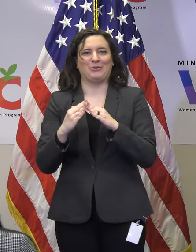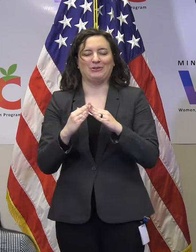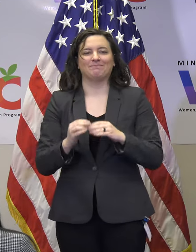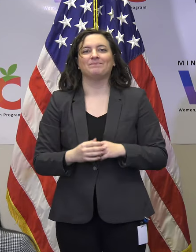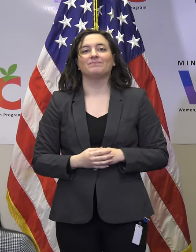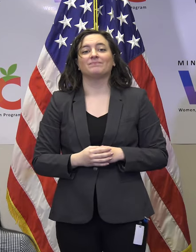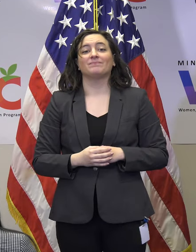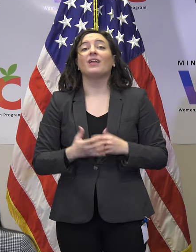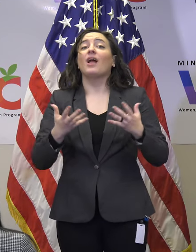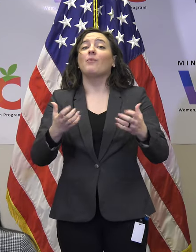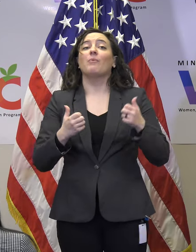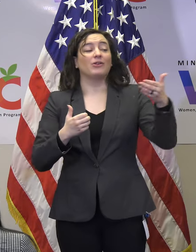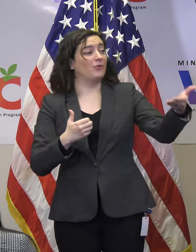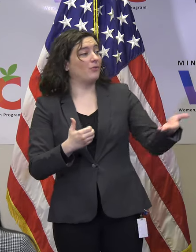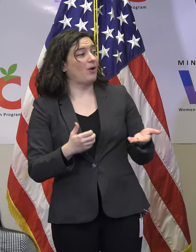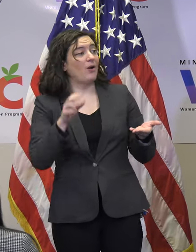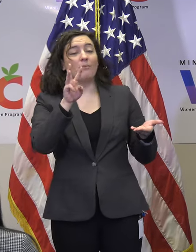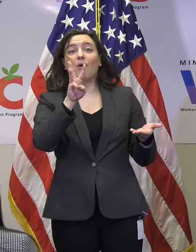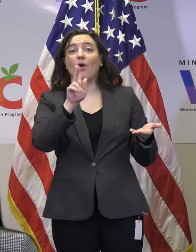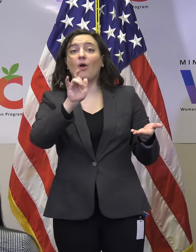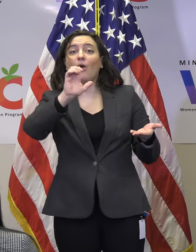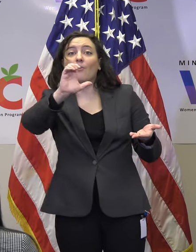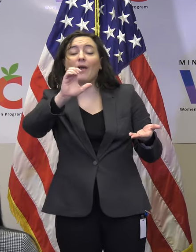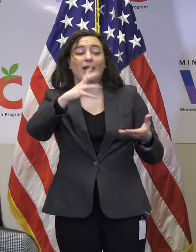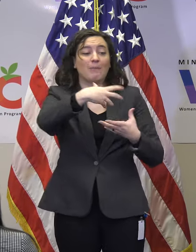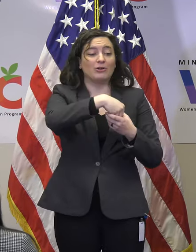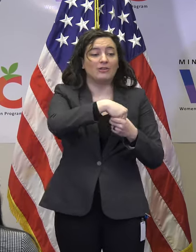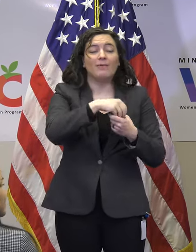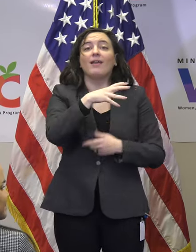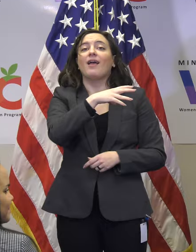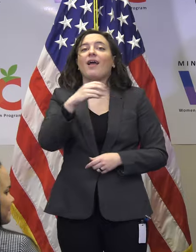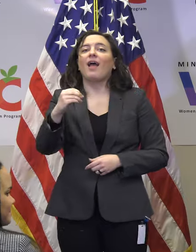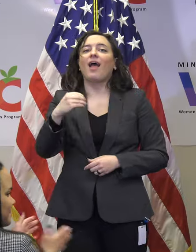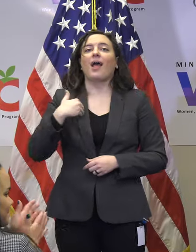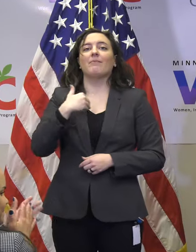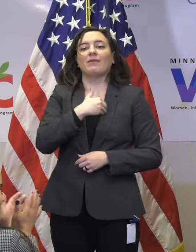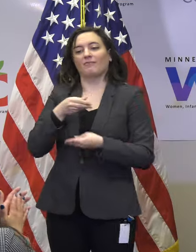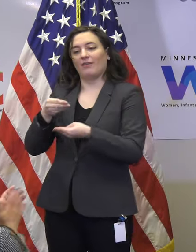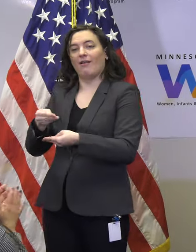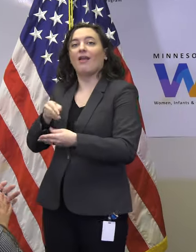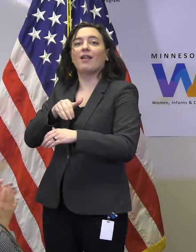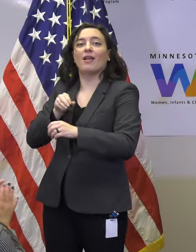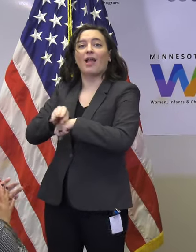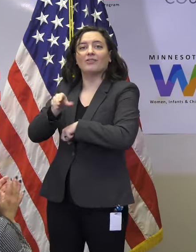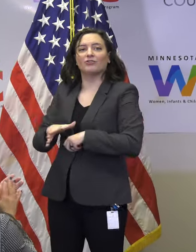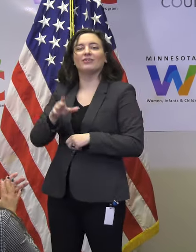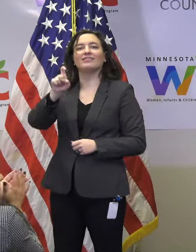a WIC participant and peer breastfeeding counselor, See Her.